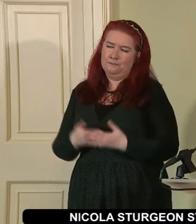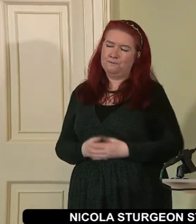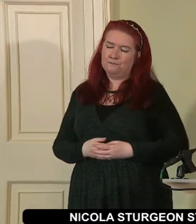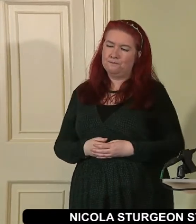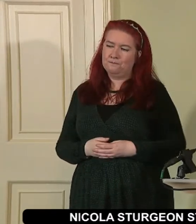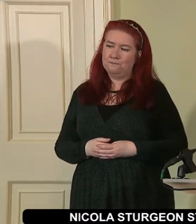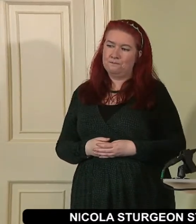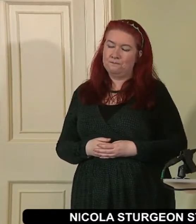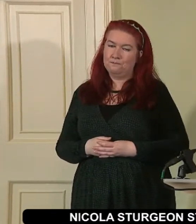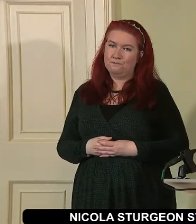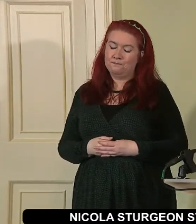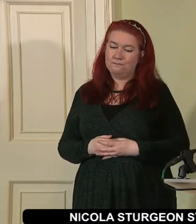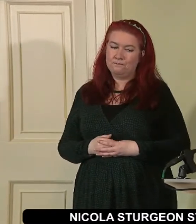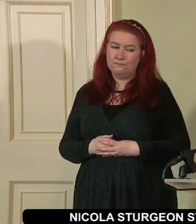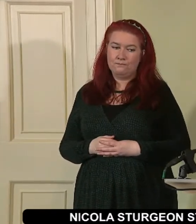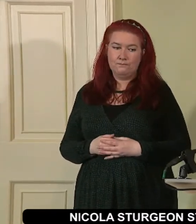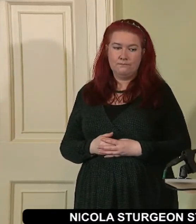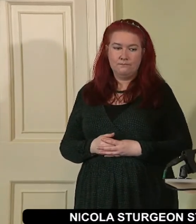of today.